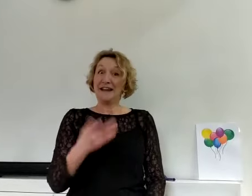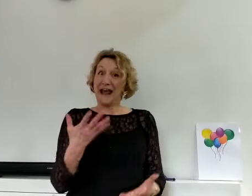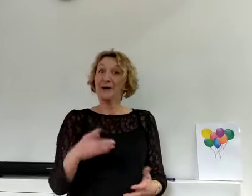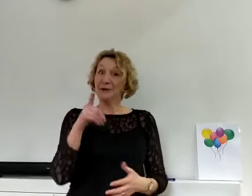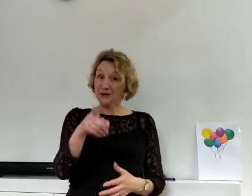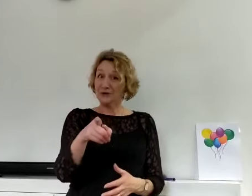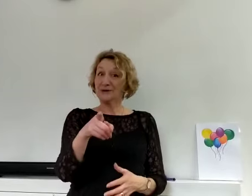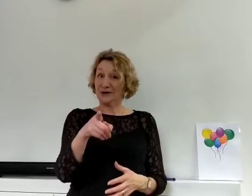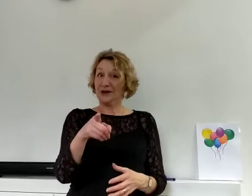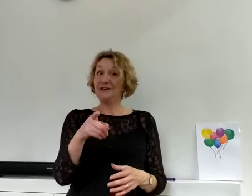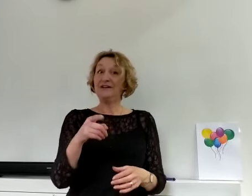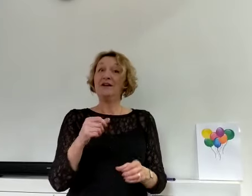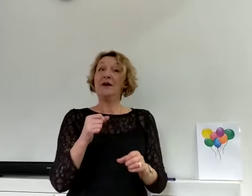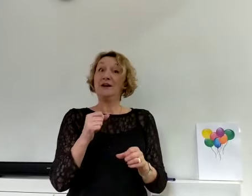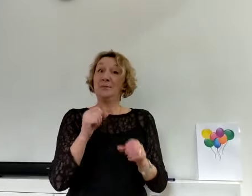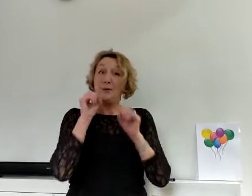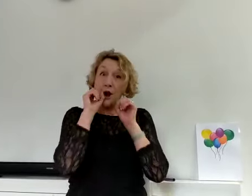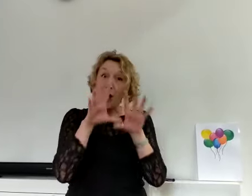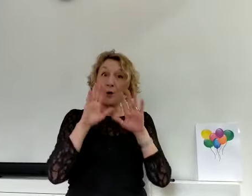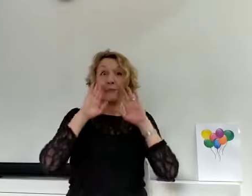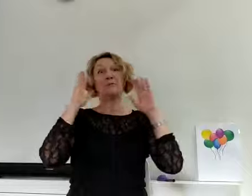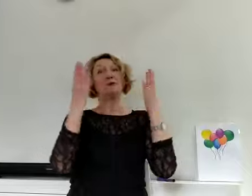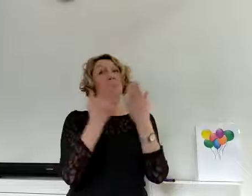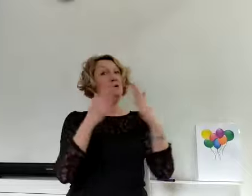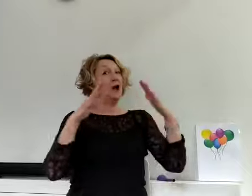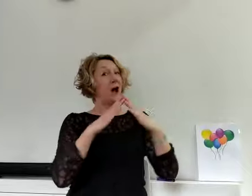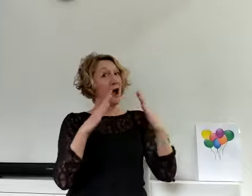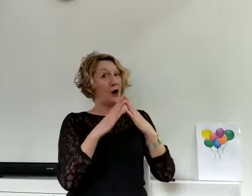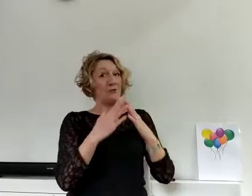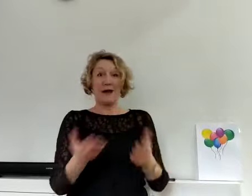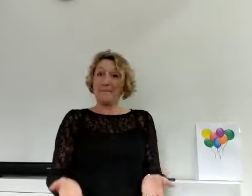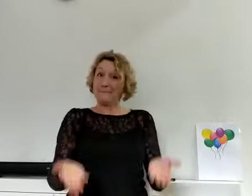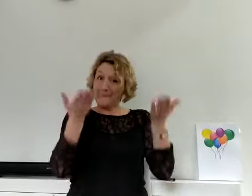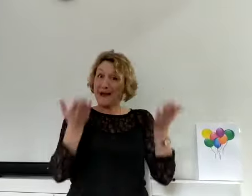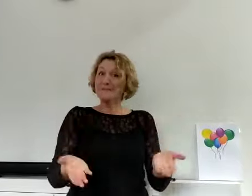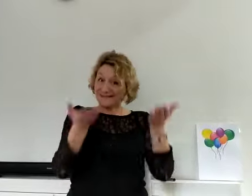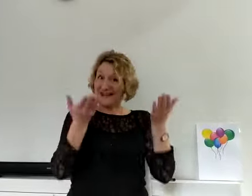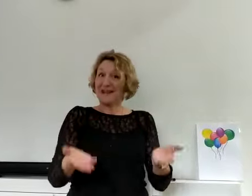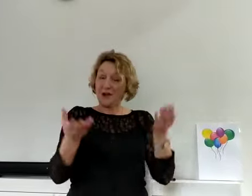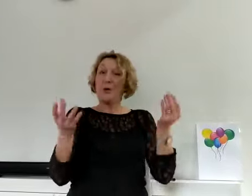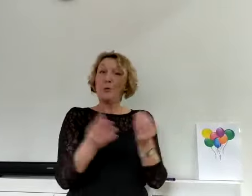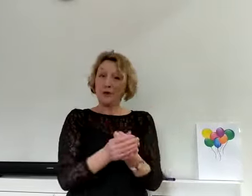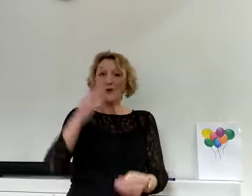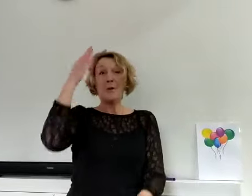Now you can blow up a balloon at home and bounce it with your